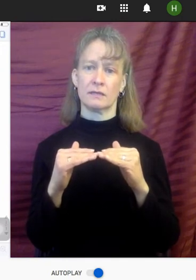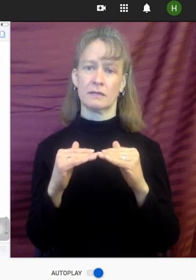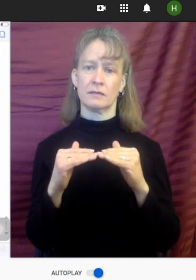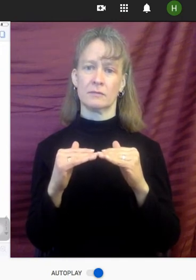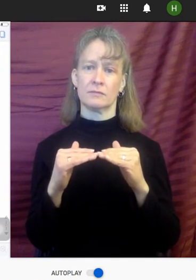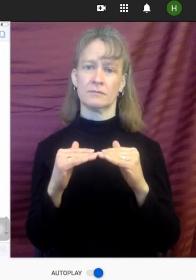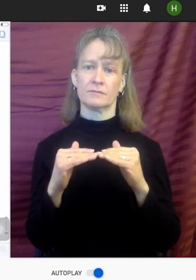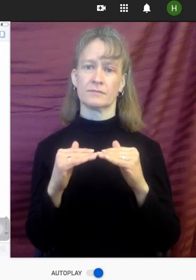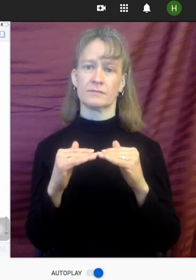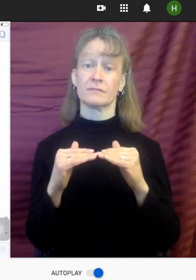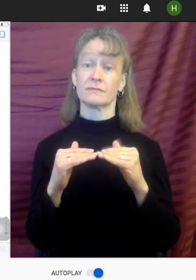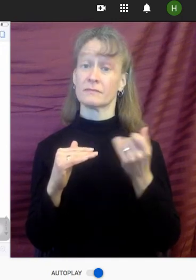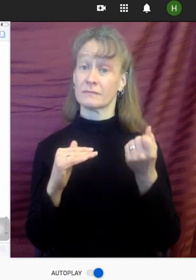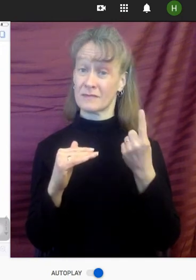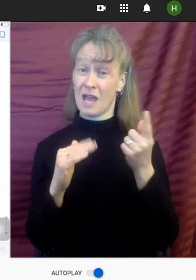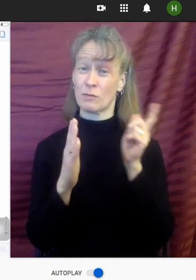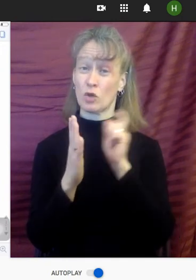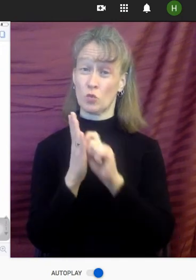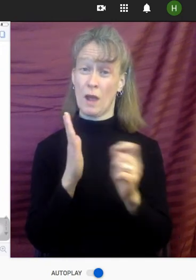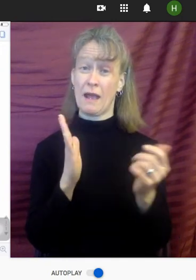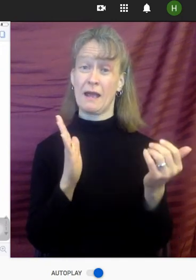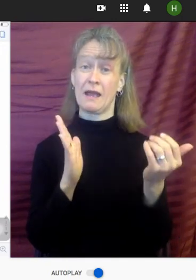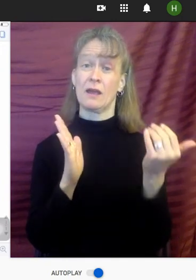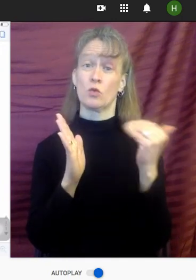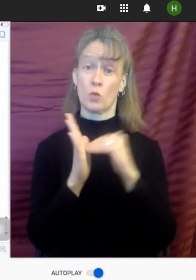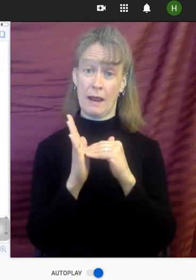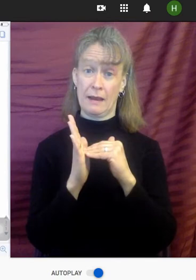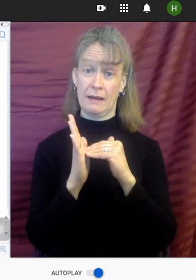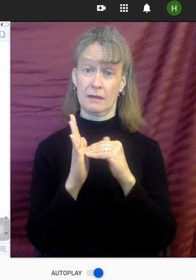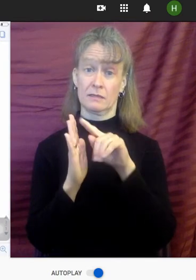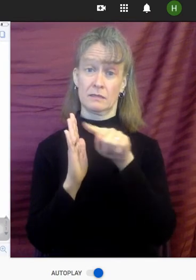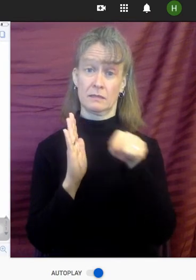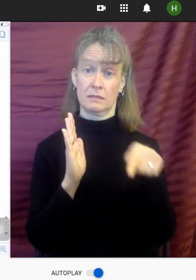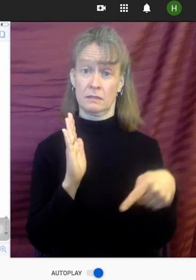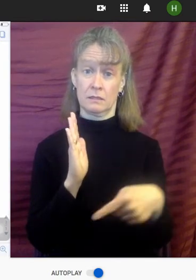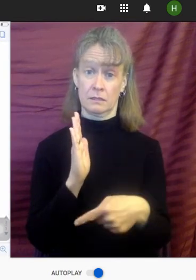I'm going to rewrite our equation